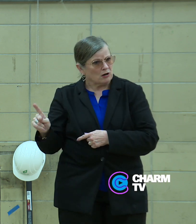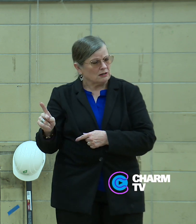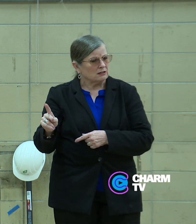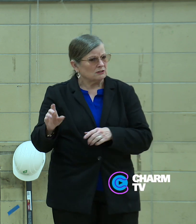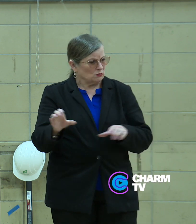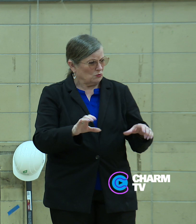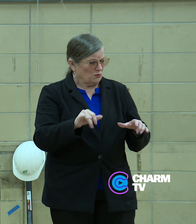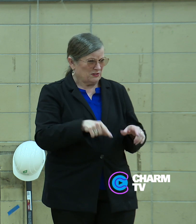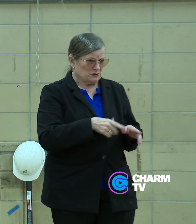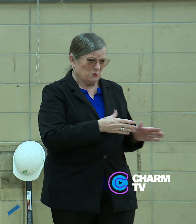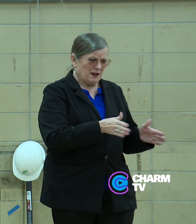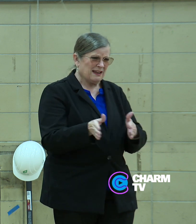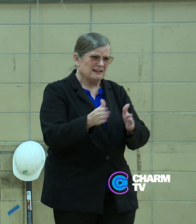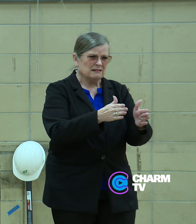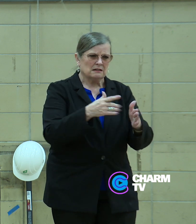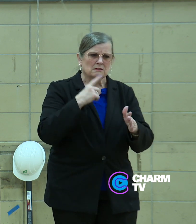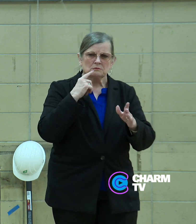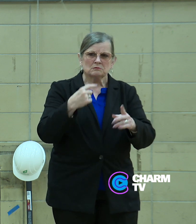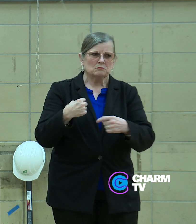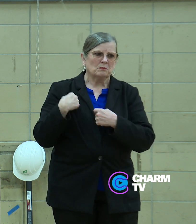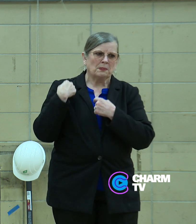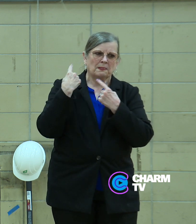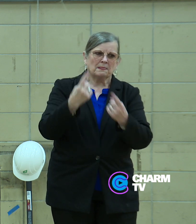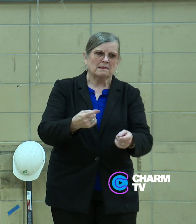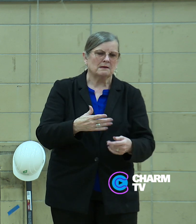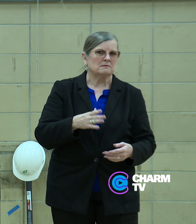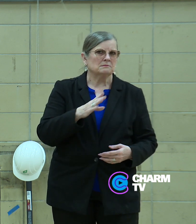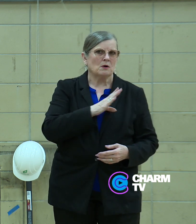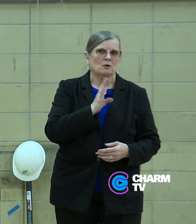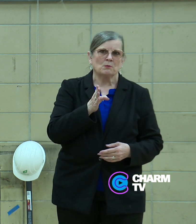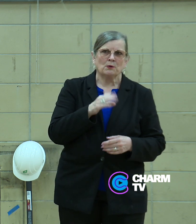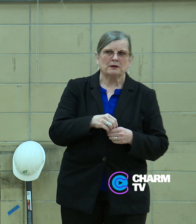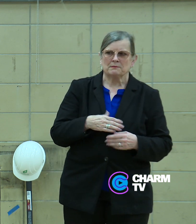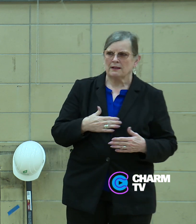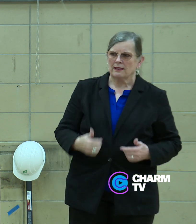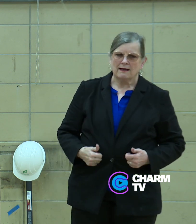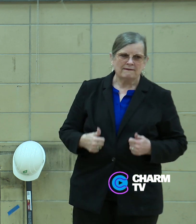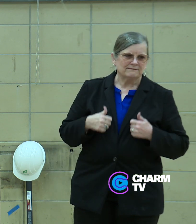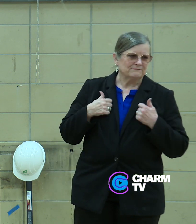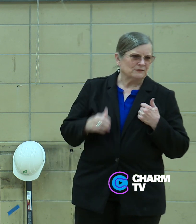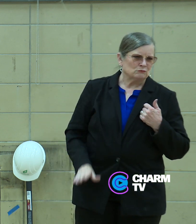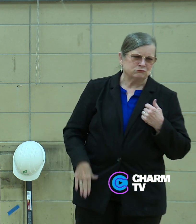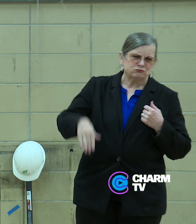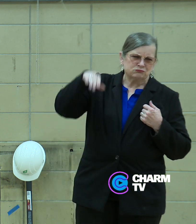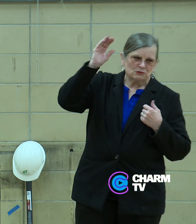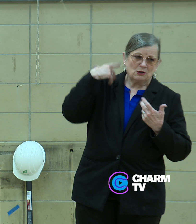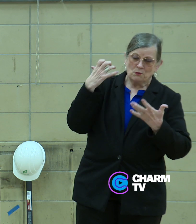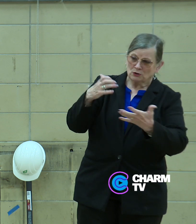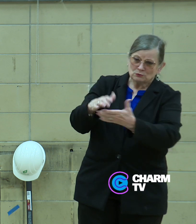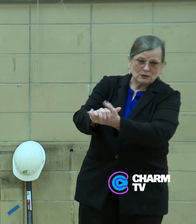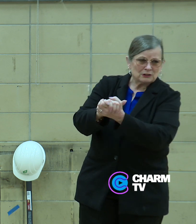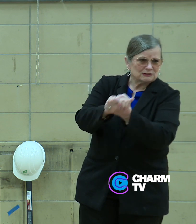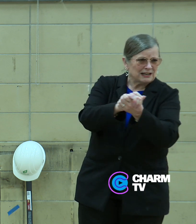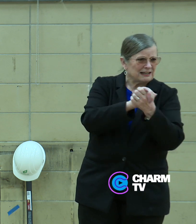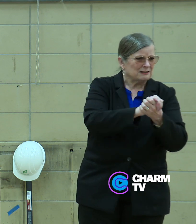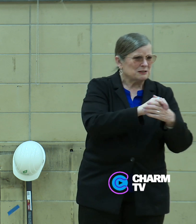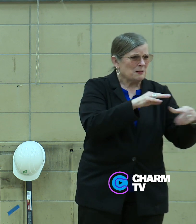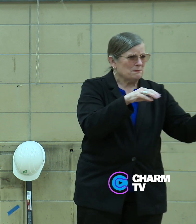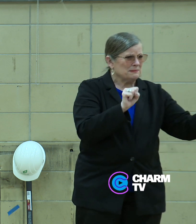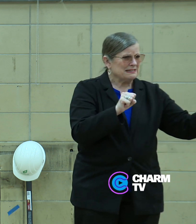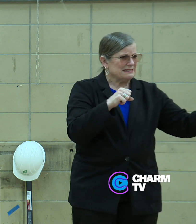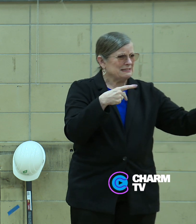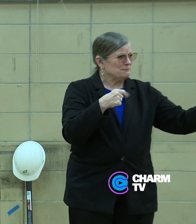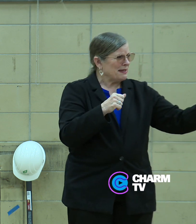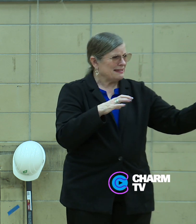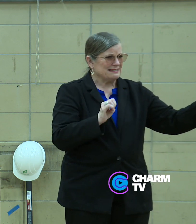we haven't in Baltimore, at least in my lifetime, and dare I say ever before. I want to say congratulations to Ms. Spence and the entire